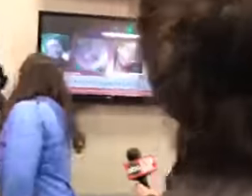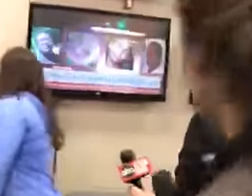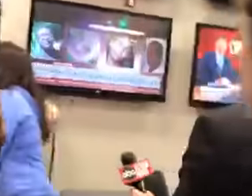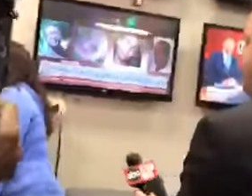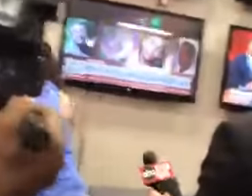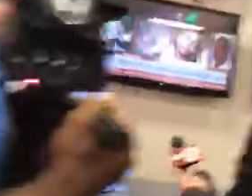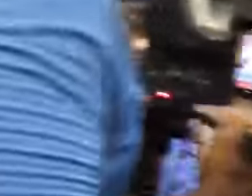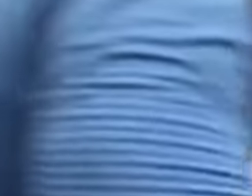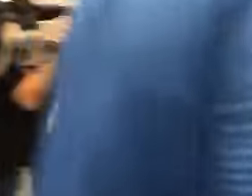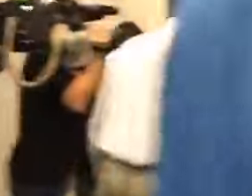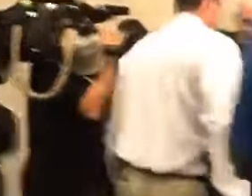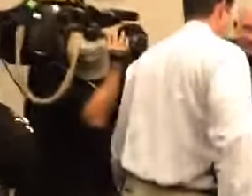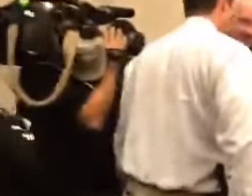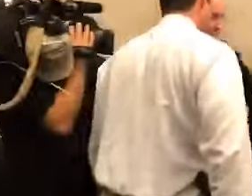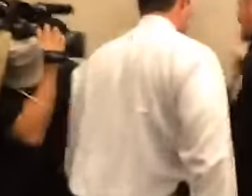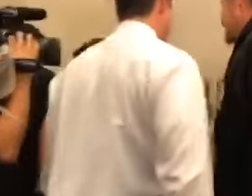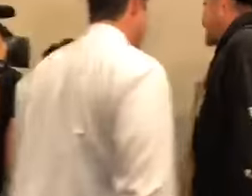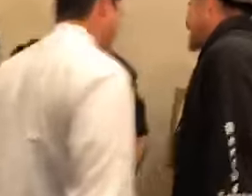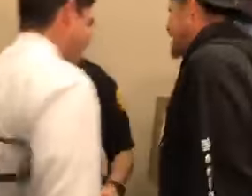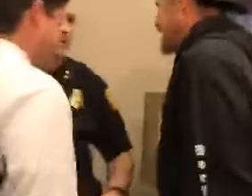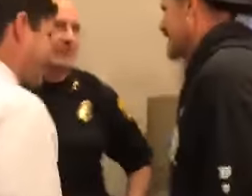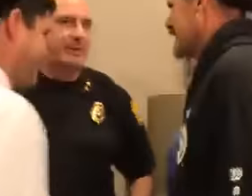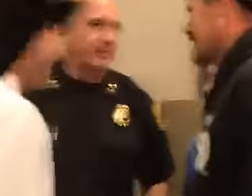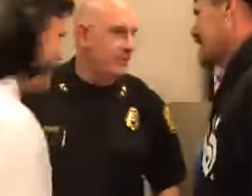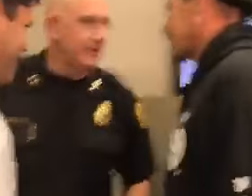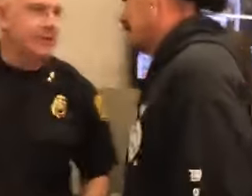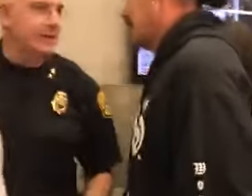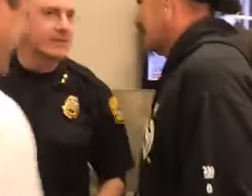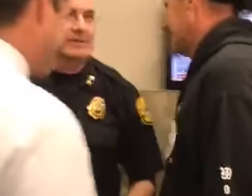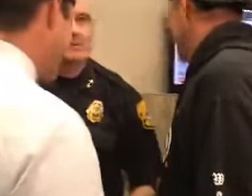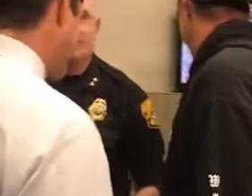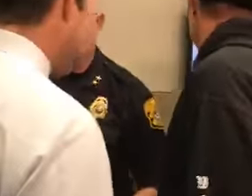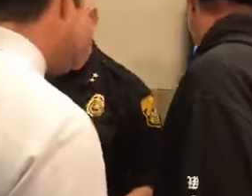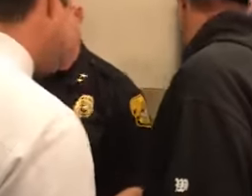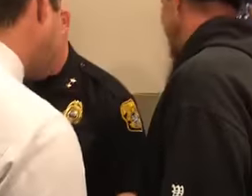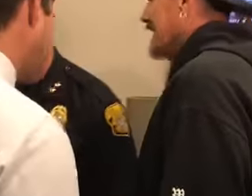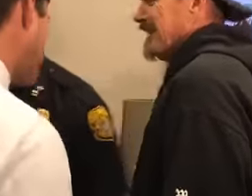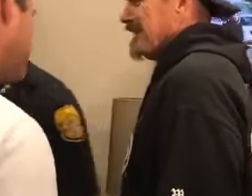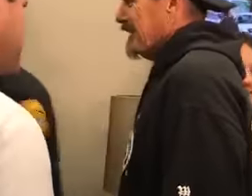over here. Well, we're still filling out the paperwork on that.